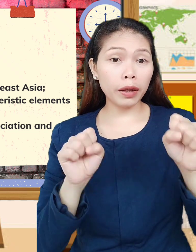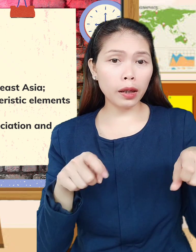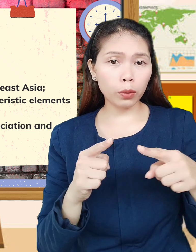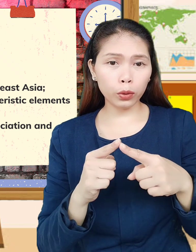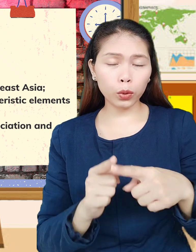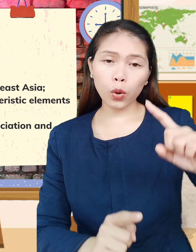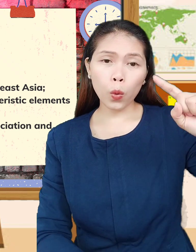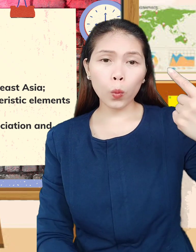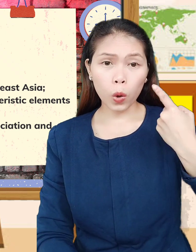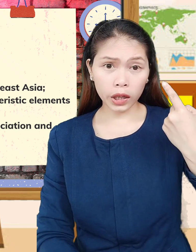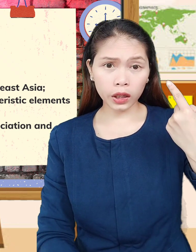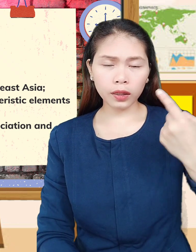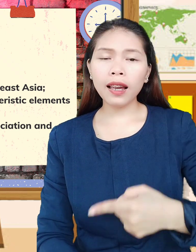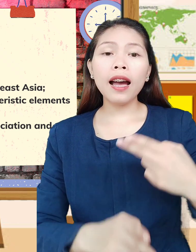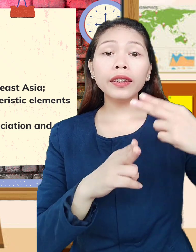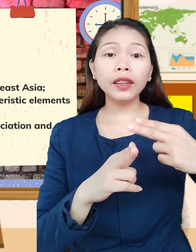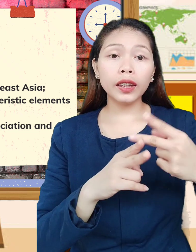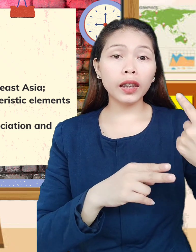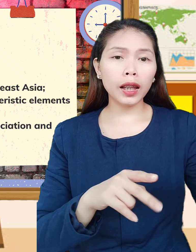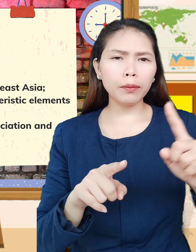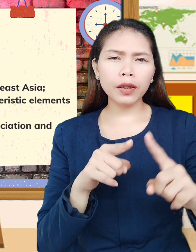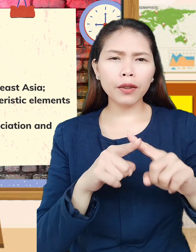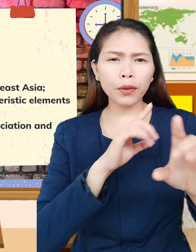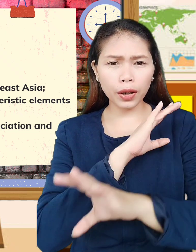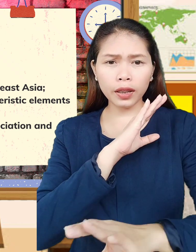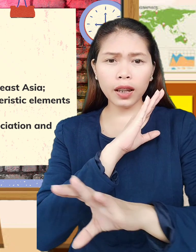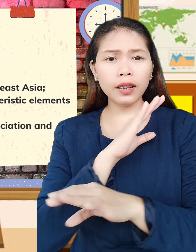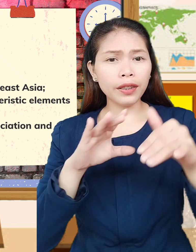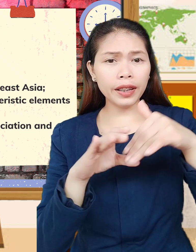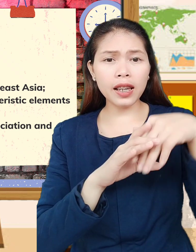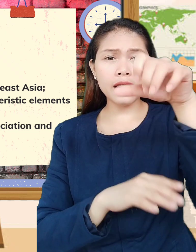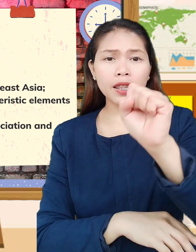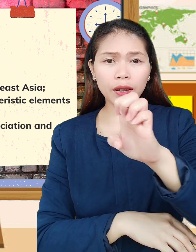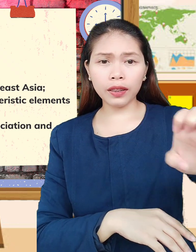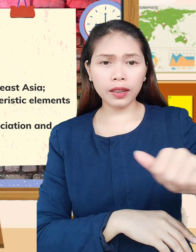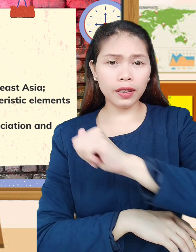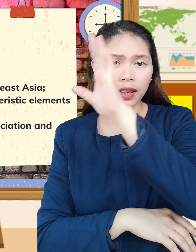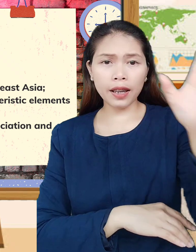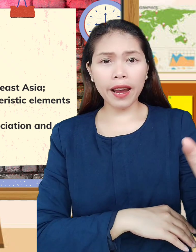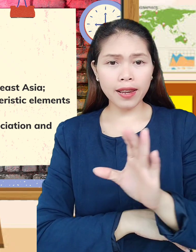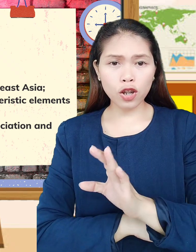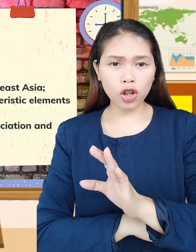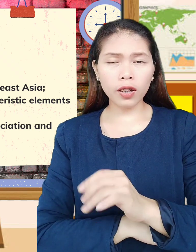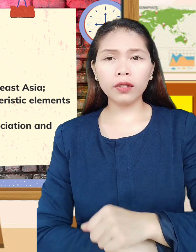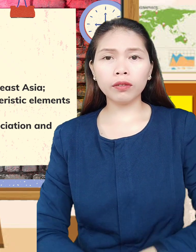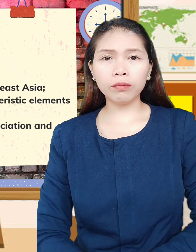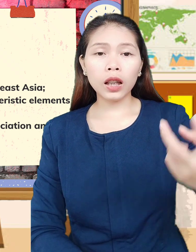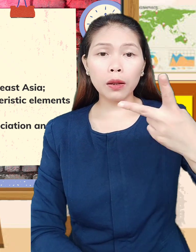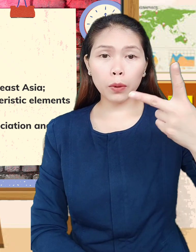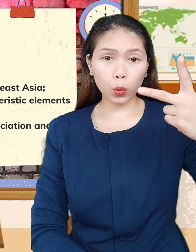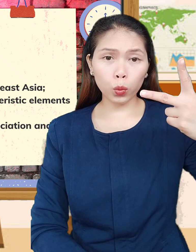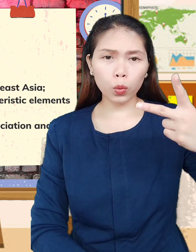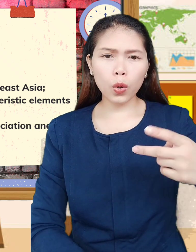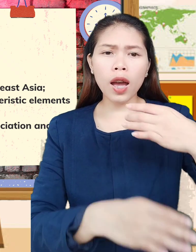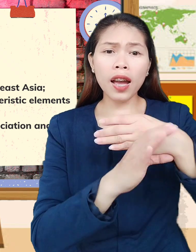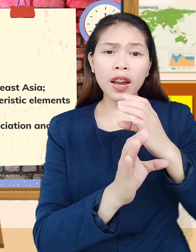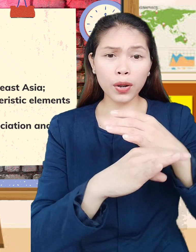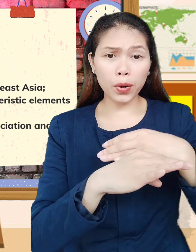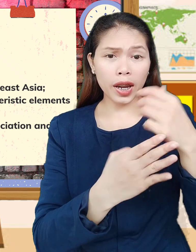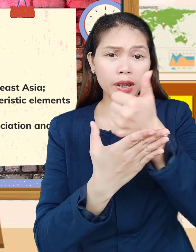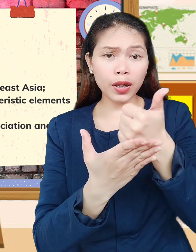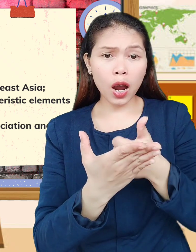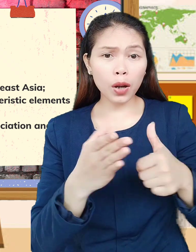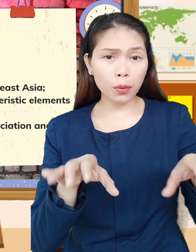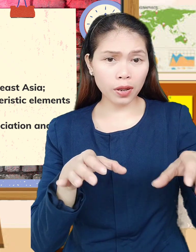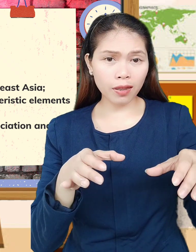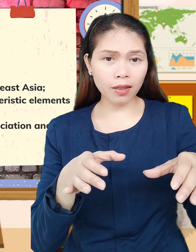able to 1. Name the different countries in Southeast Asia. Number 2.